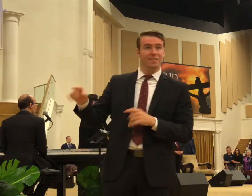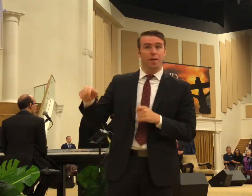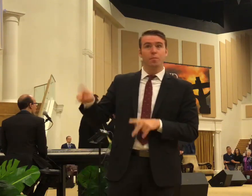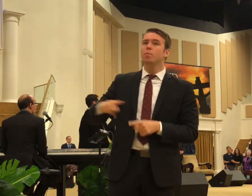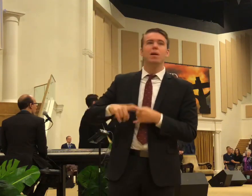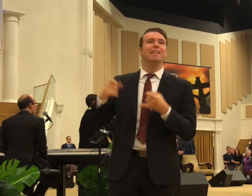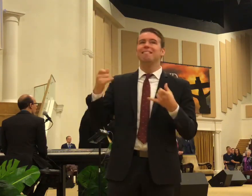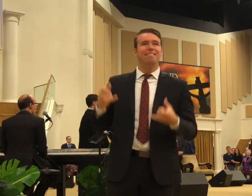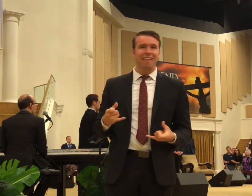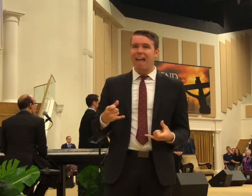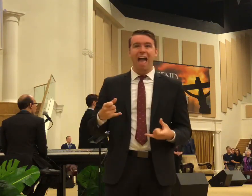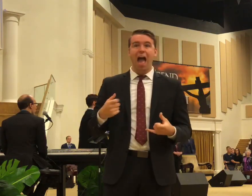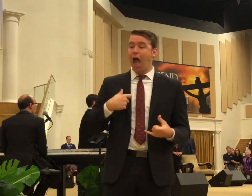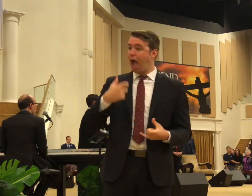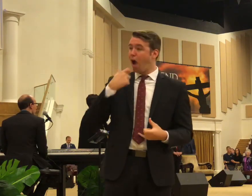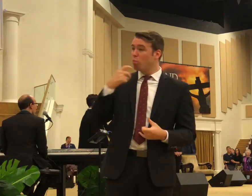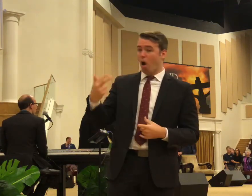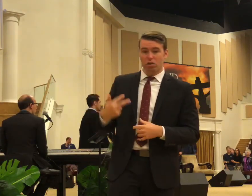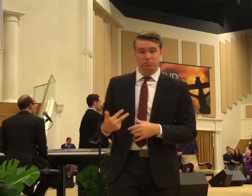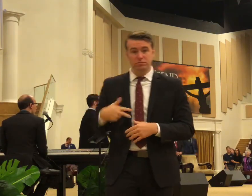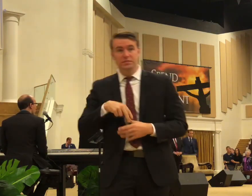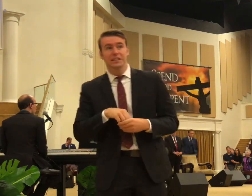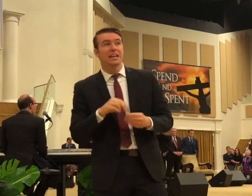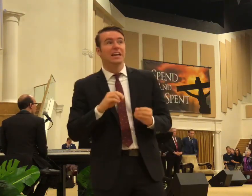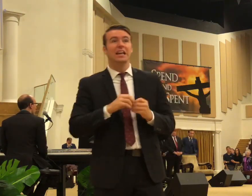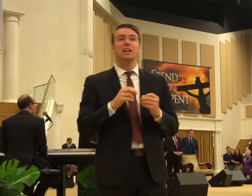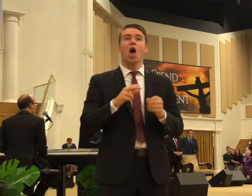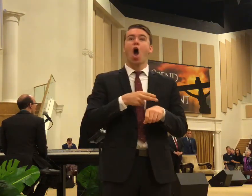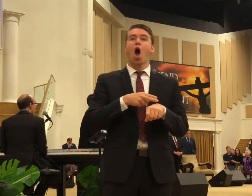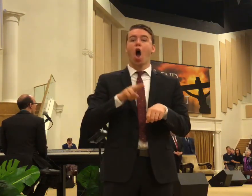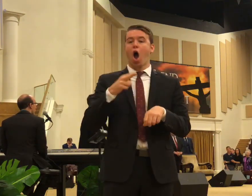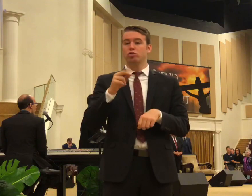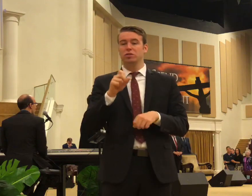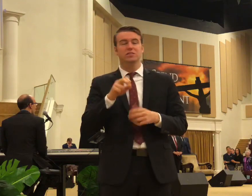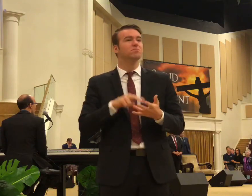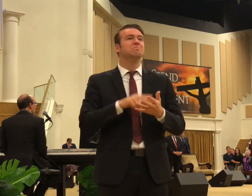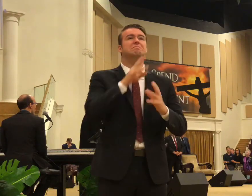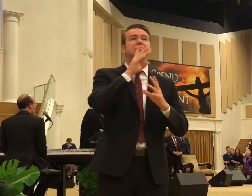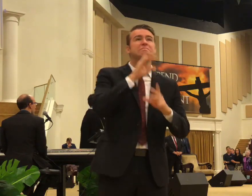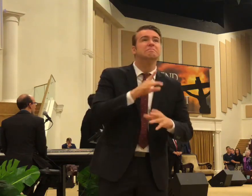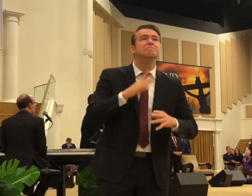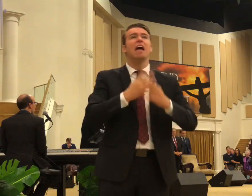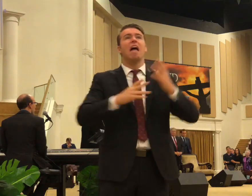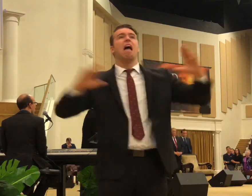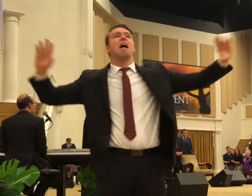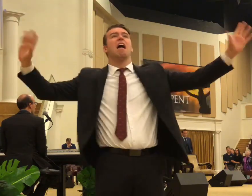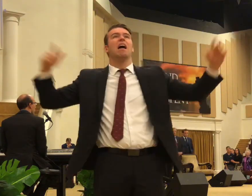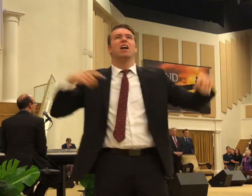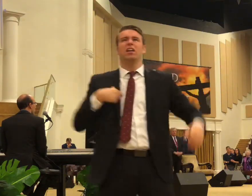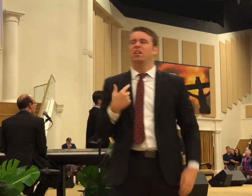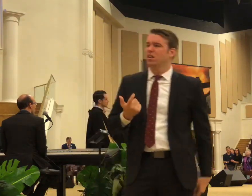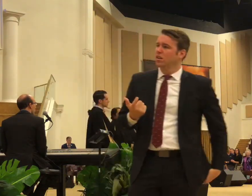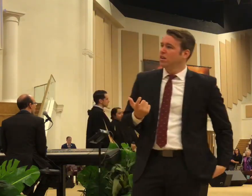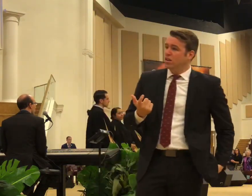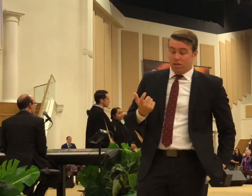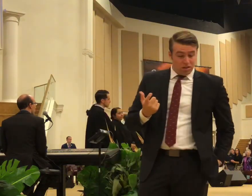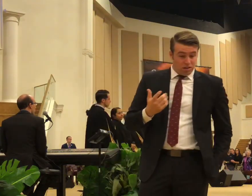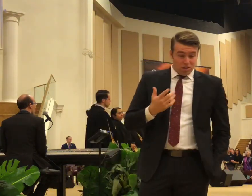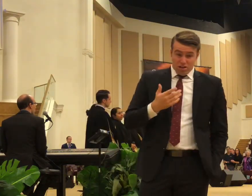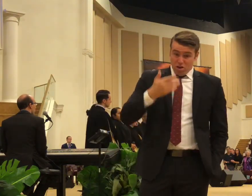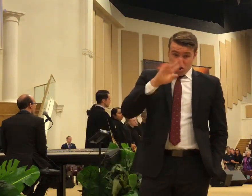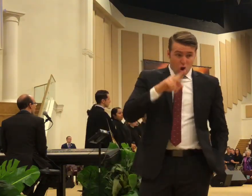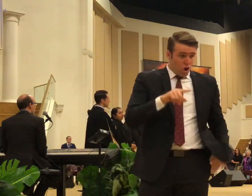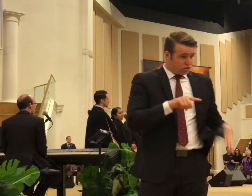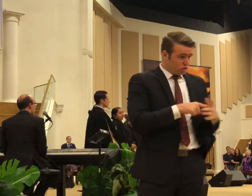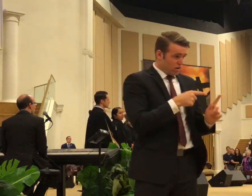And now, I watched him leaping in that service in Honduras, talking in tongues, and just waving their hands. And I'm thinking, God took